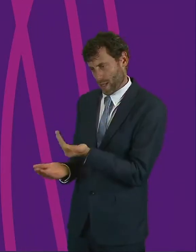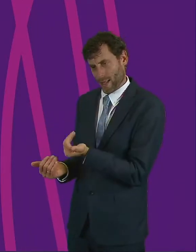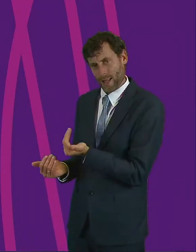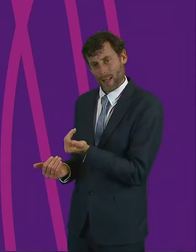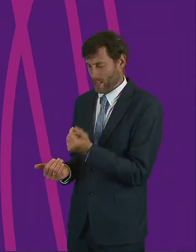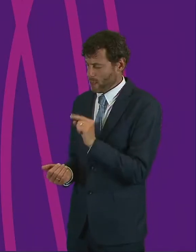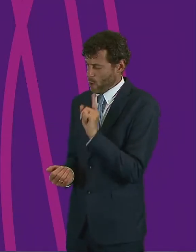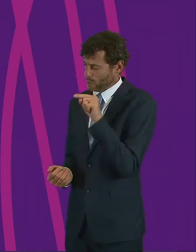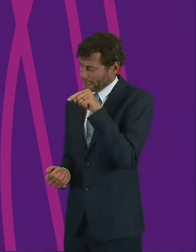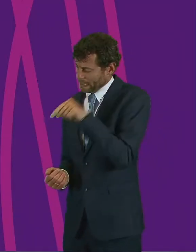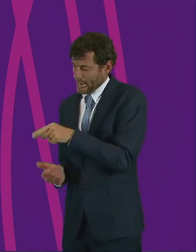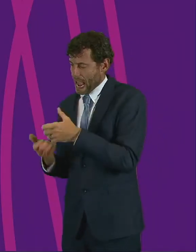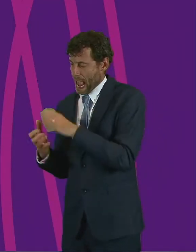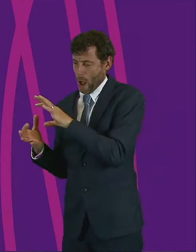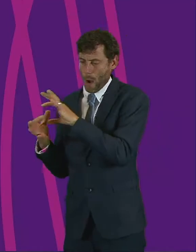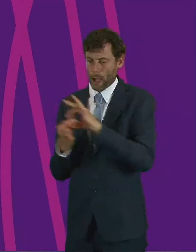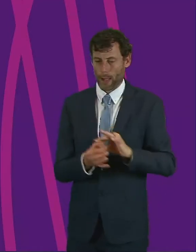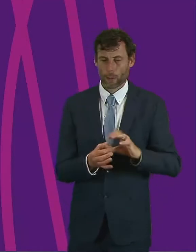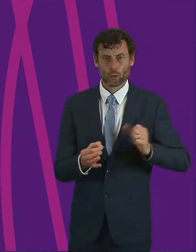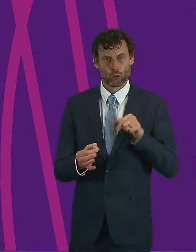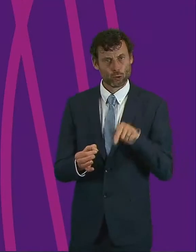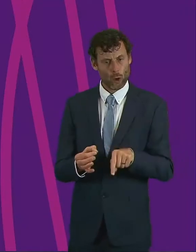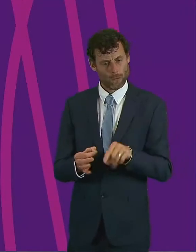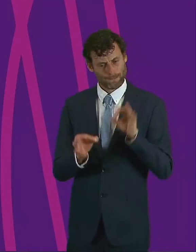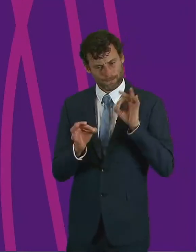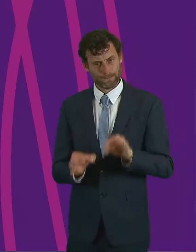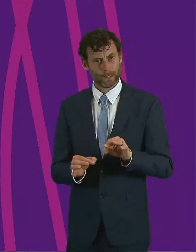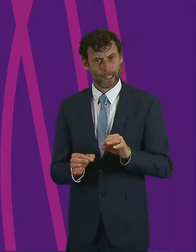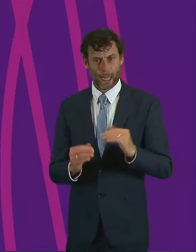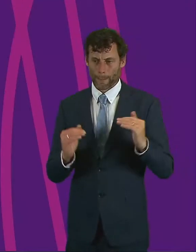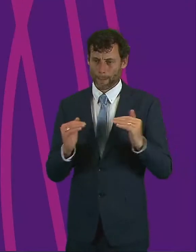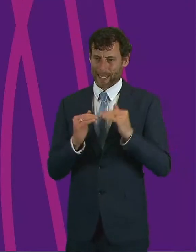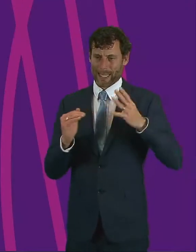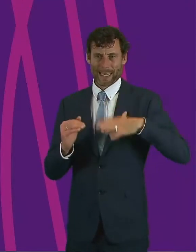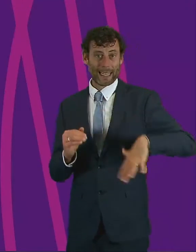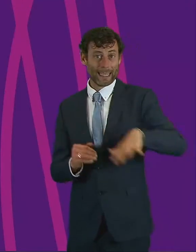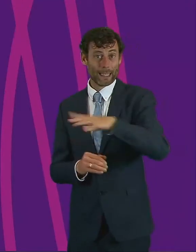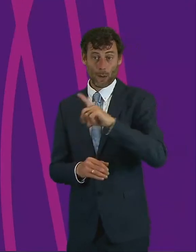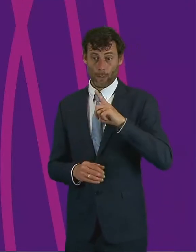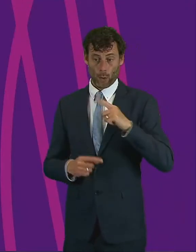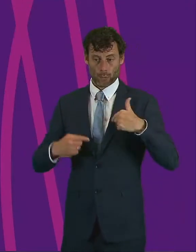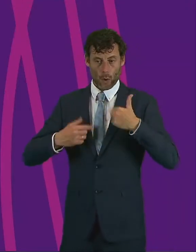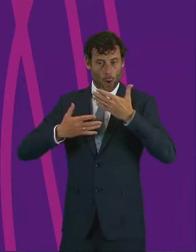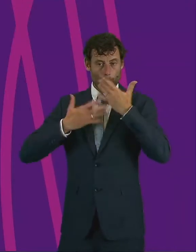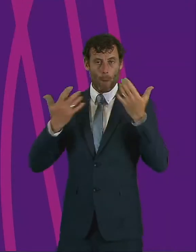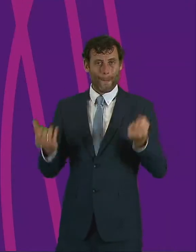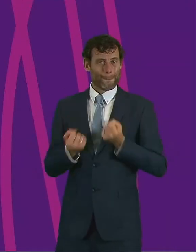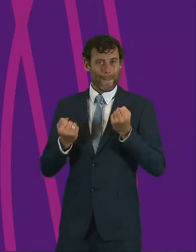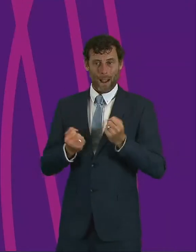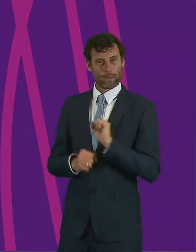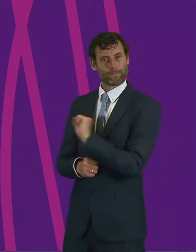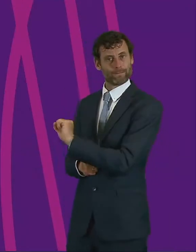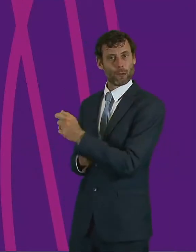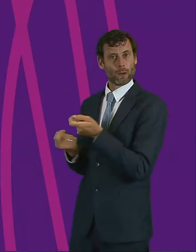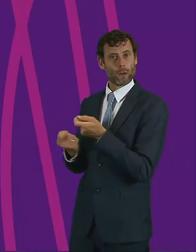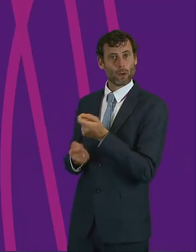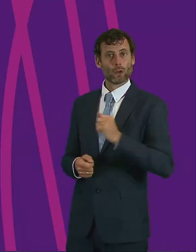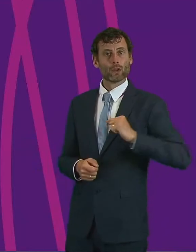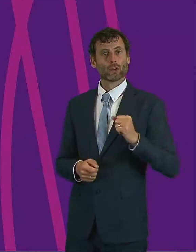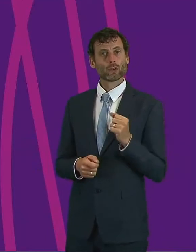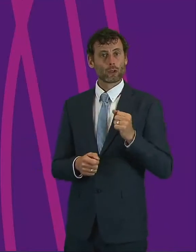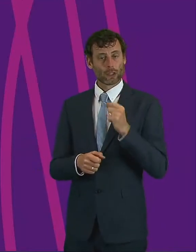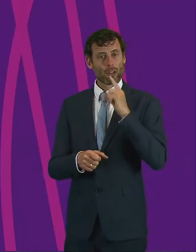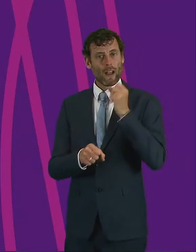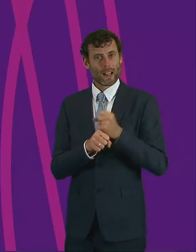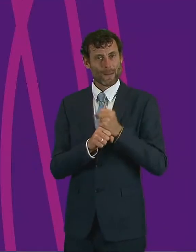of Scotland in the areas where this Parliament does not have the power to act. The Scottish Government's ambition is to work